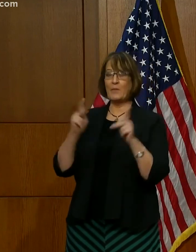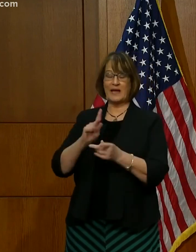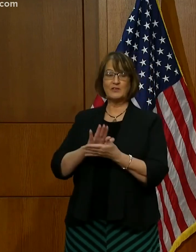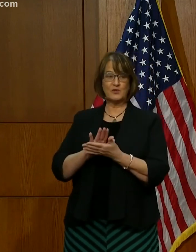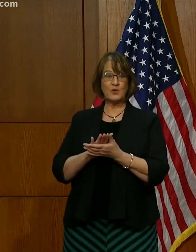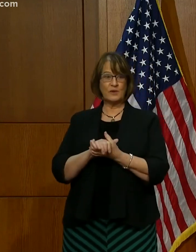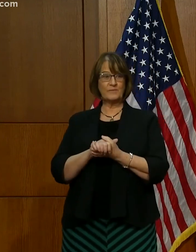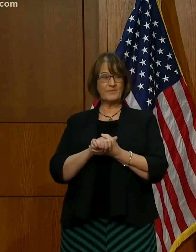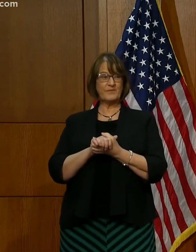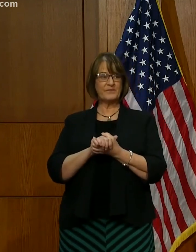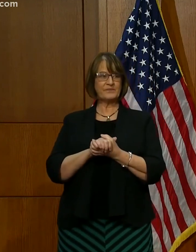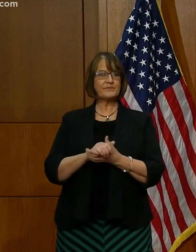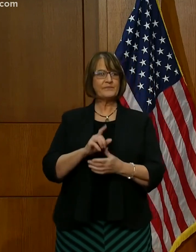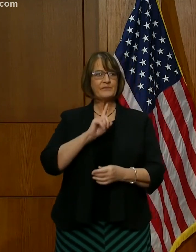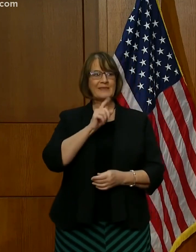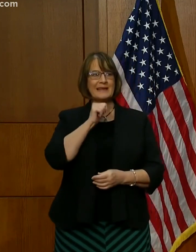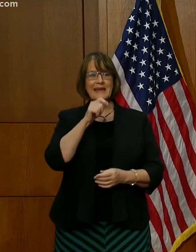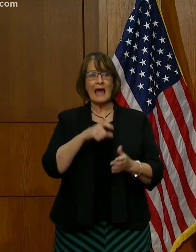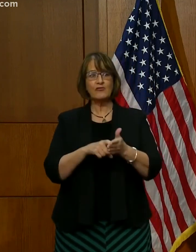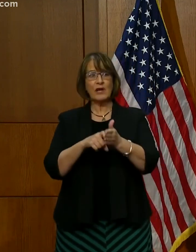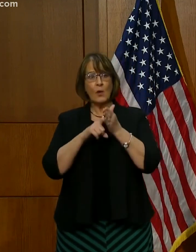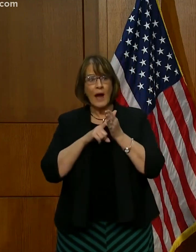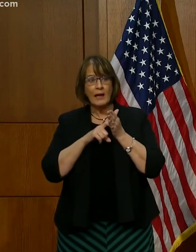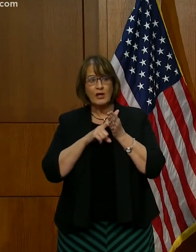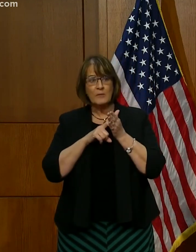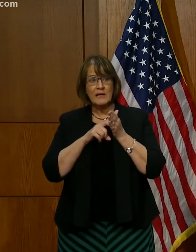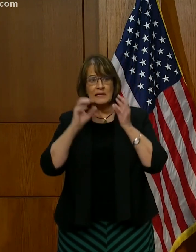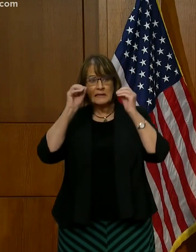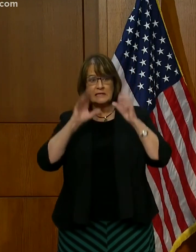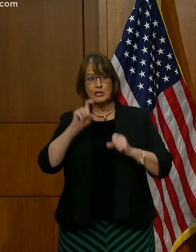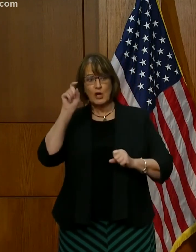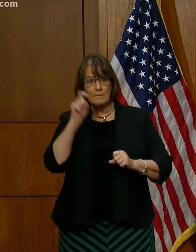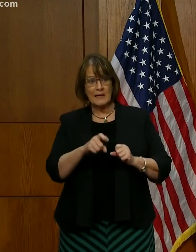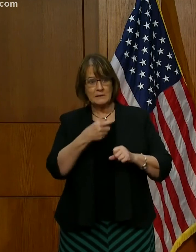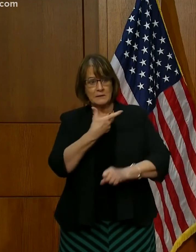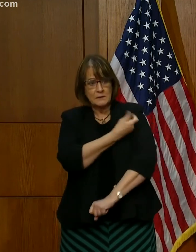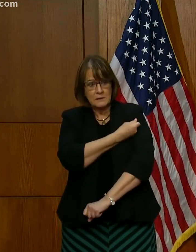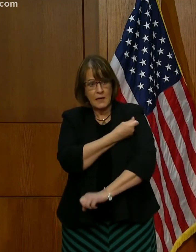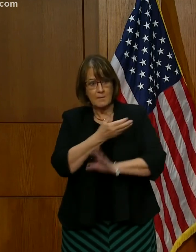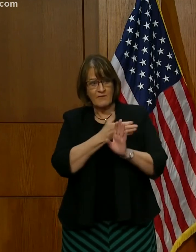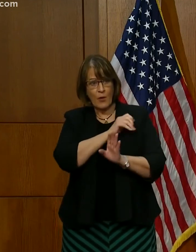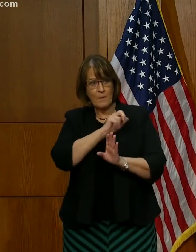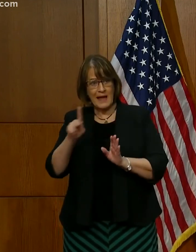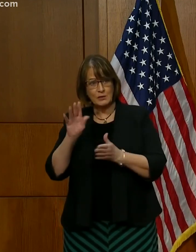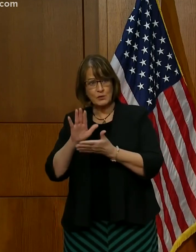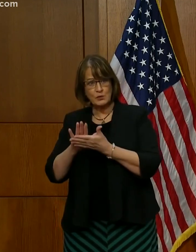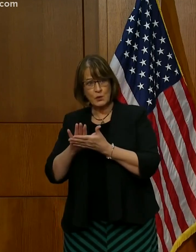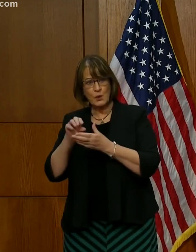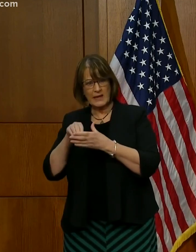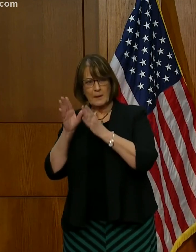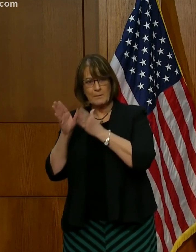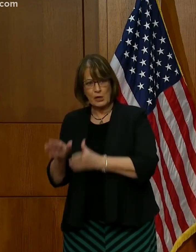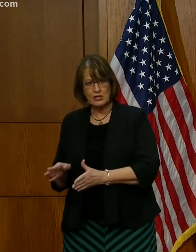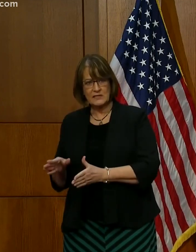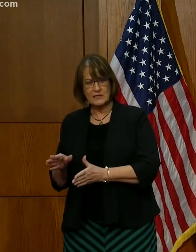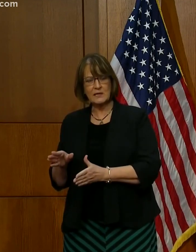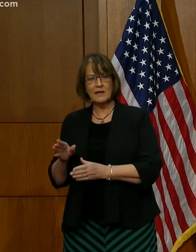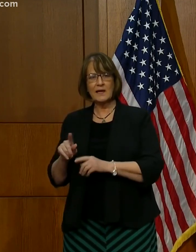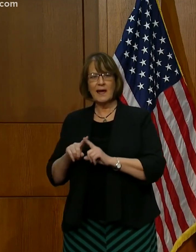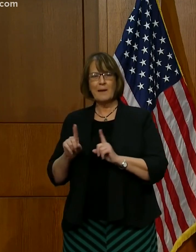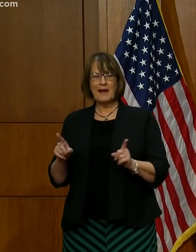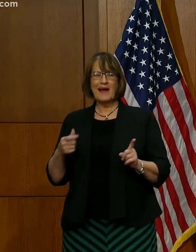it's not a requirement to be vaccinated before you're back into school, in-person learning. But